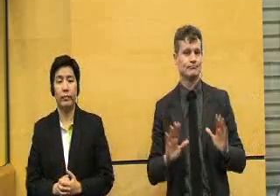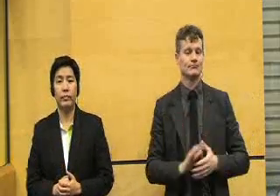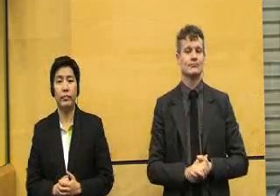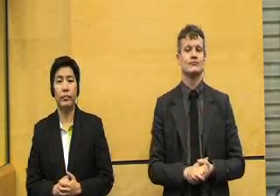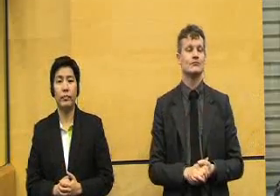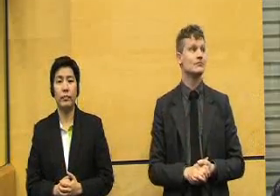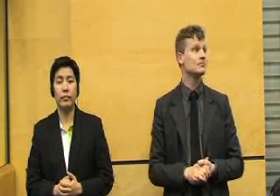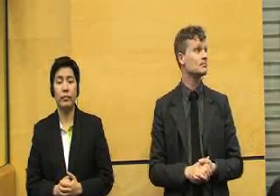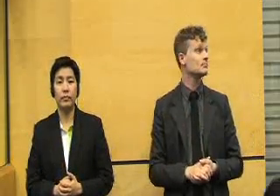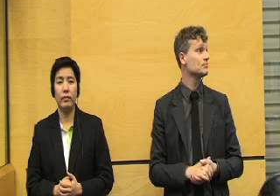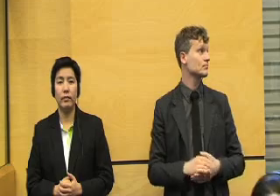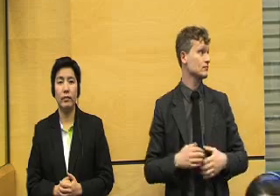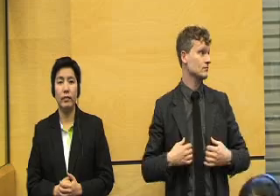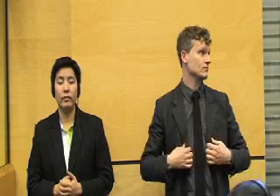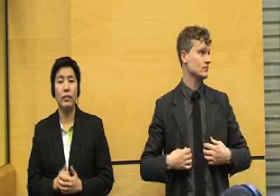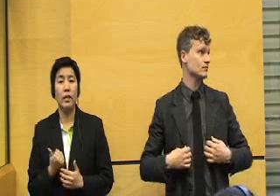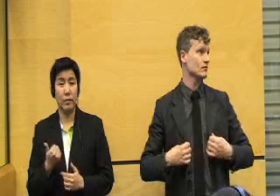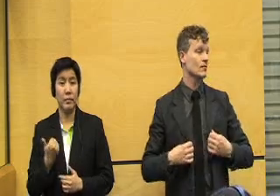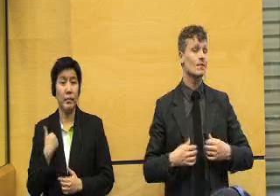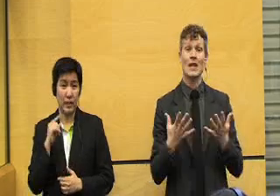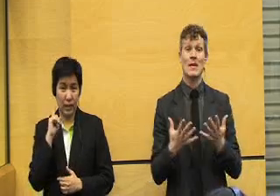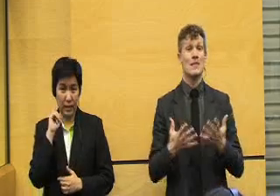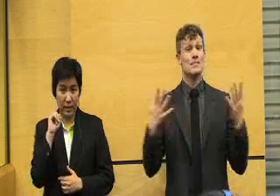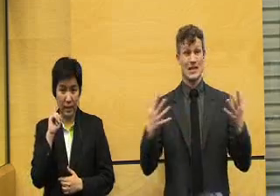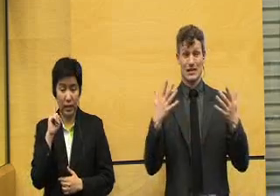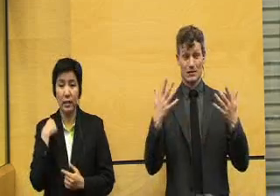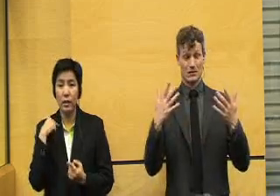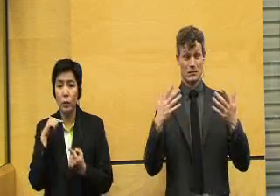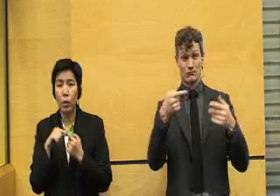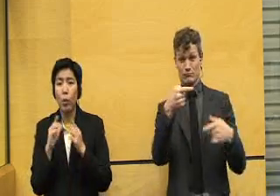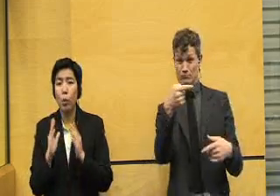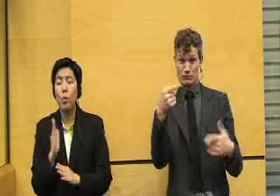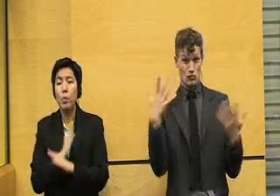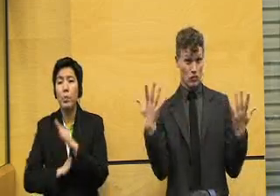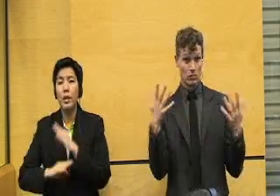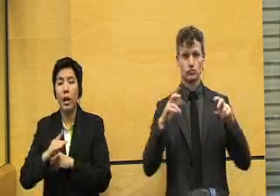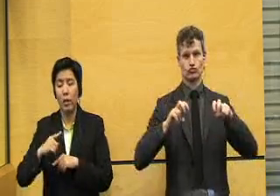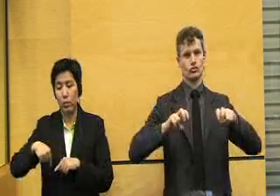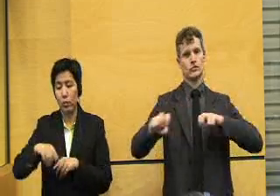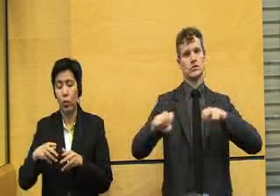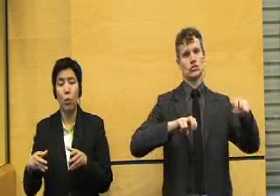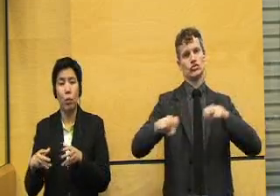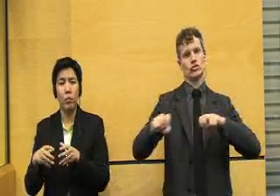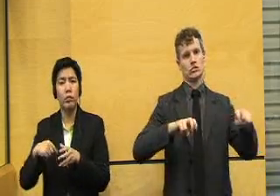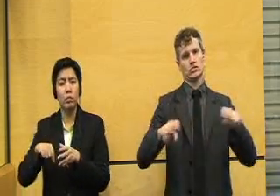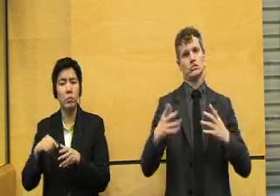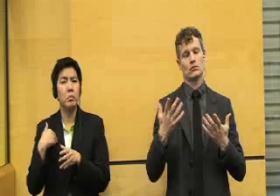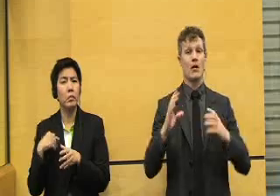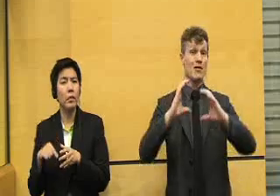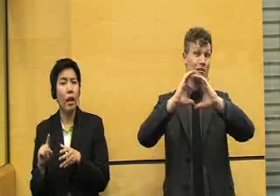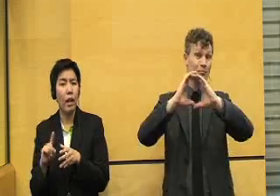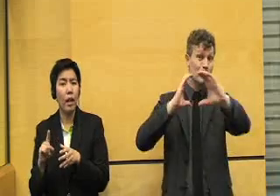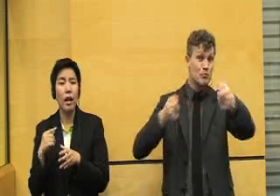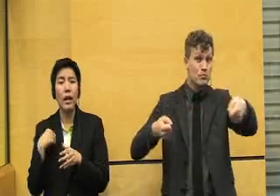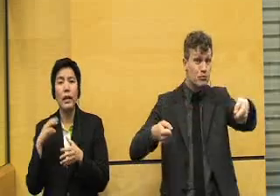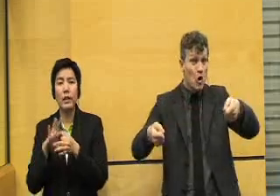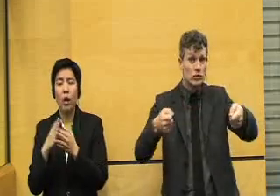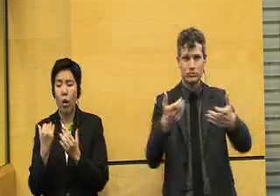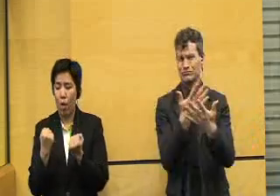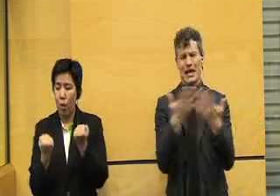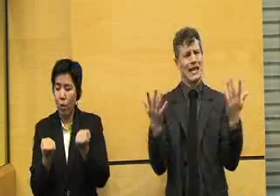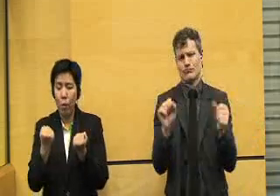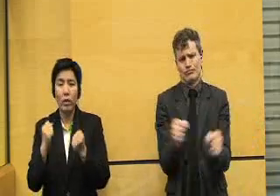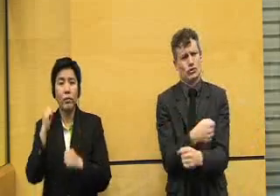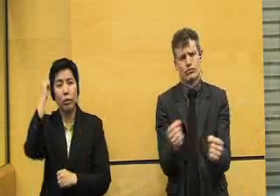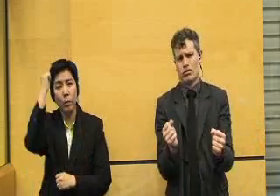by persons with disabilities. Public buses are not accessible, and many persons with disabilities have to travel by taxi, which